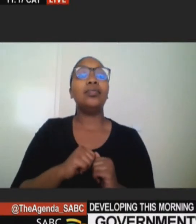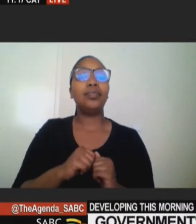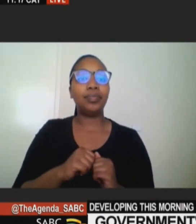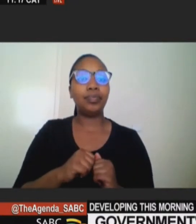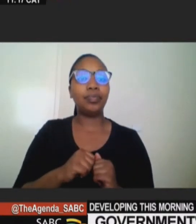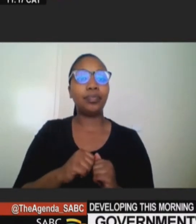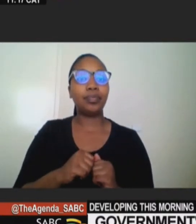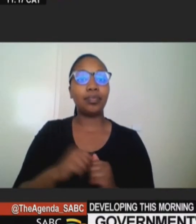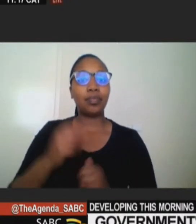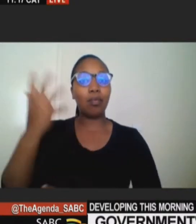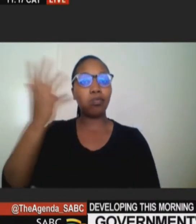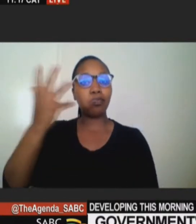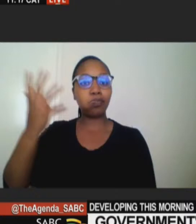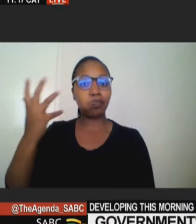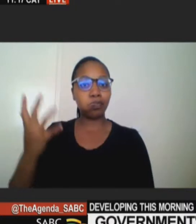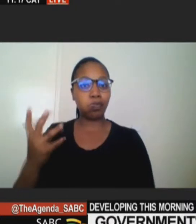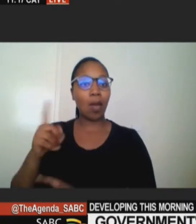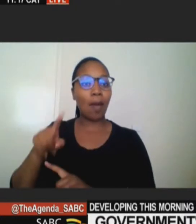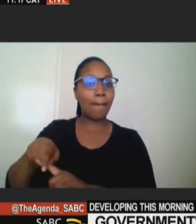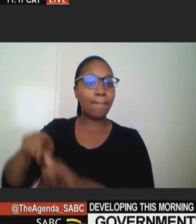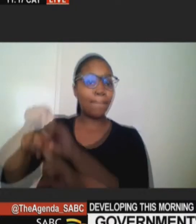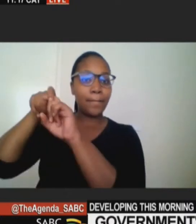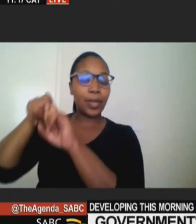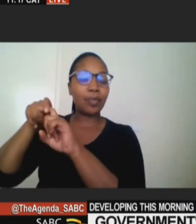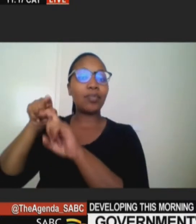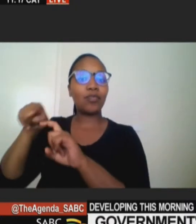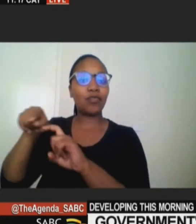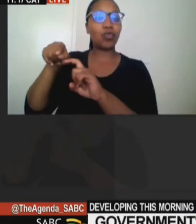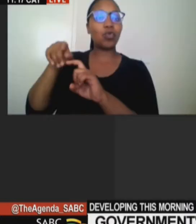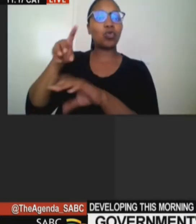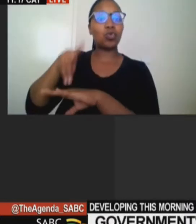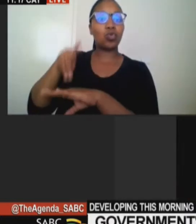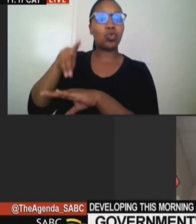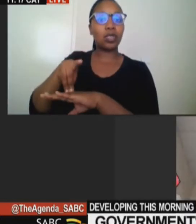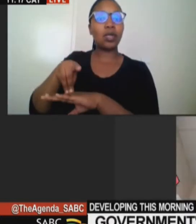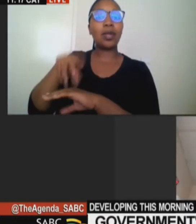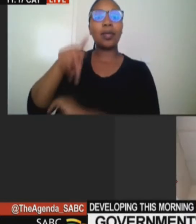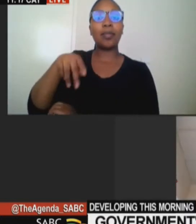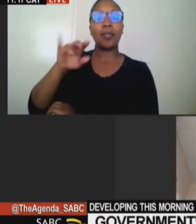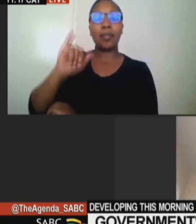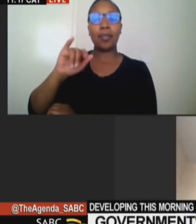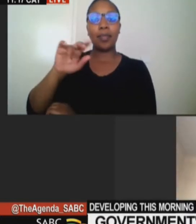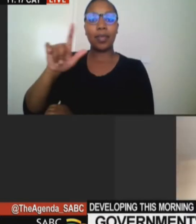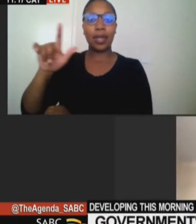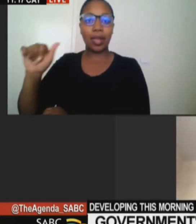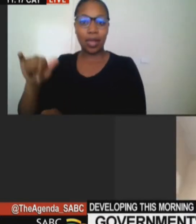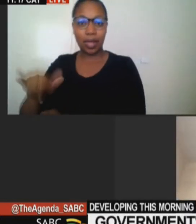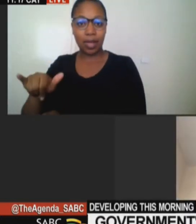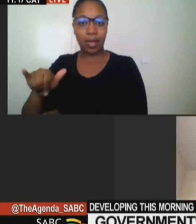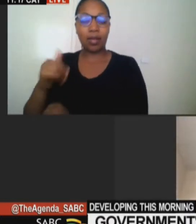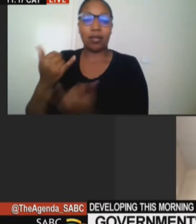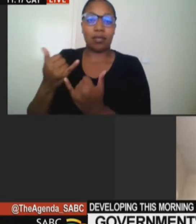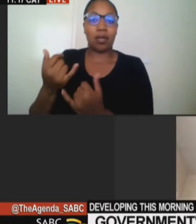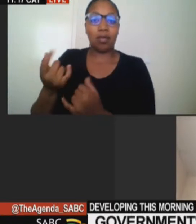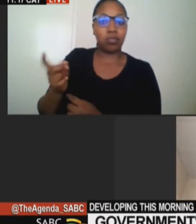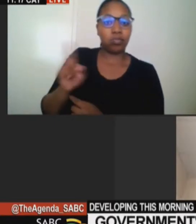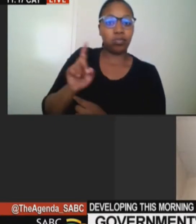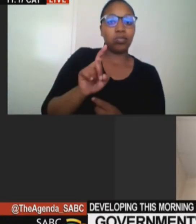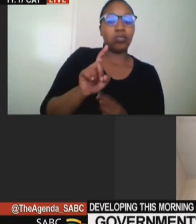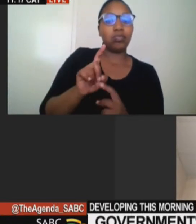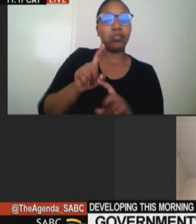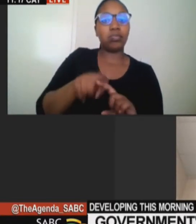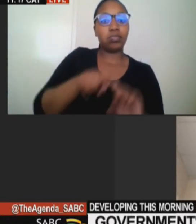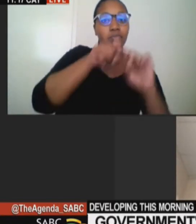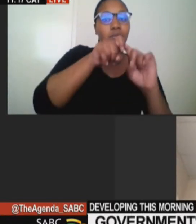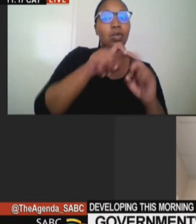presenters. Instead of getting the clinical observations from Dr. Unben Pillay, I'm going to call upon Dr. Kongwana